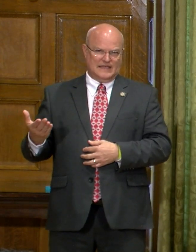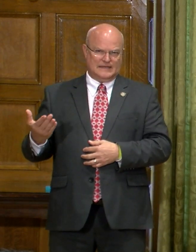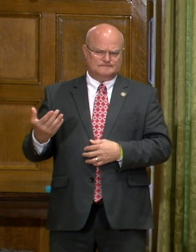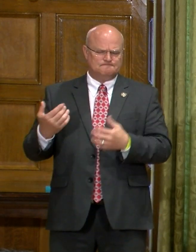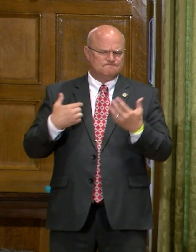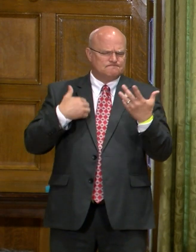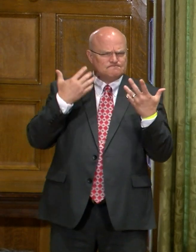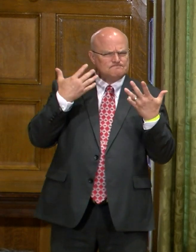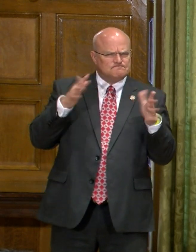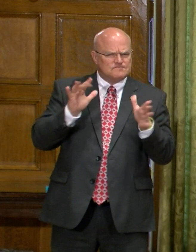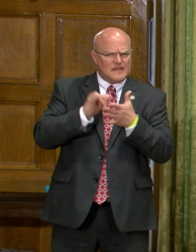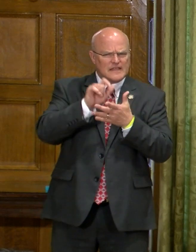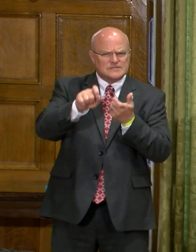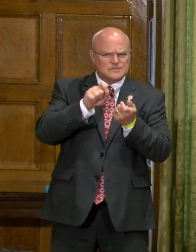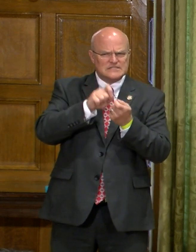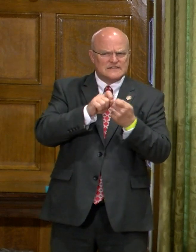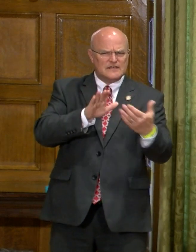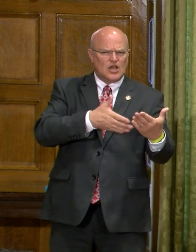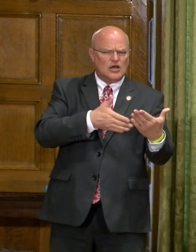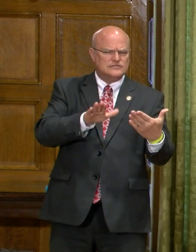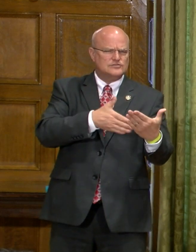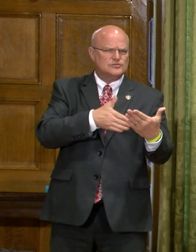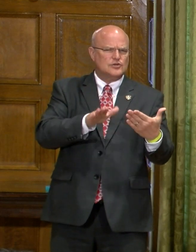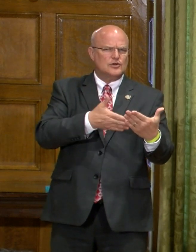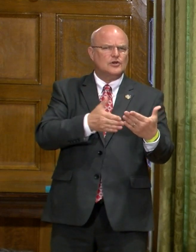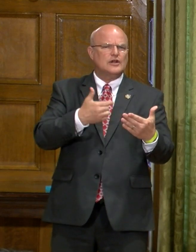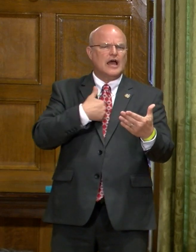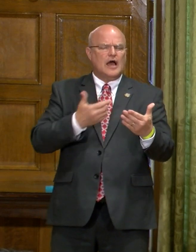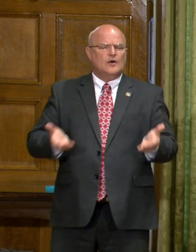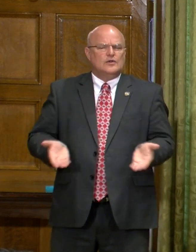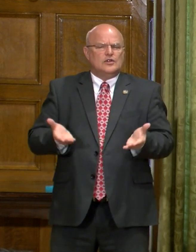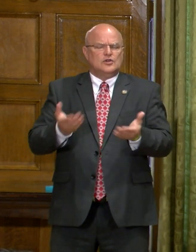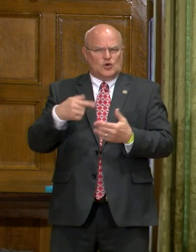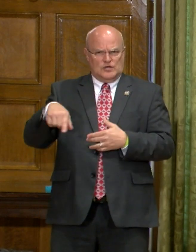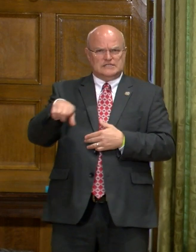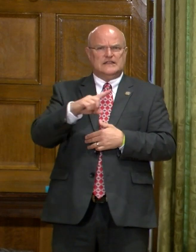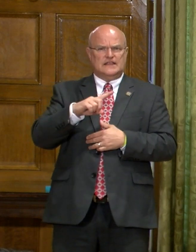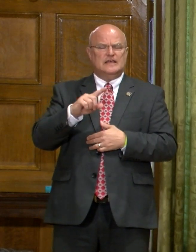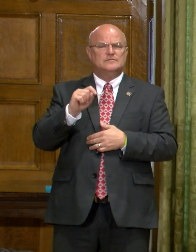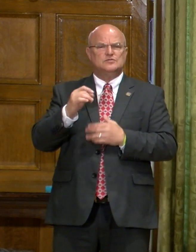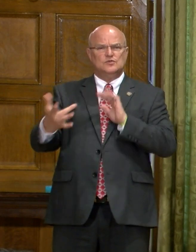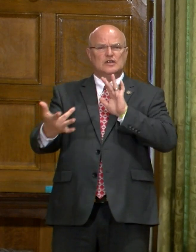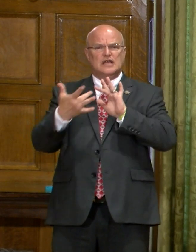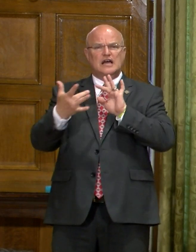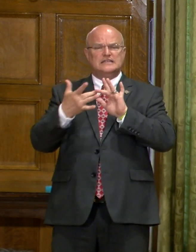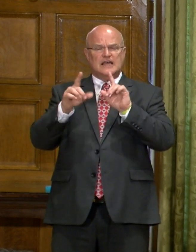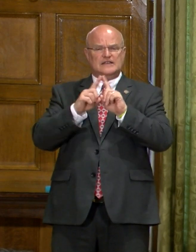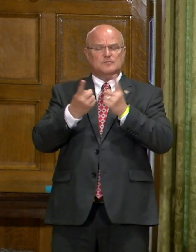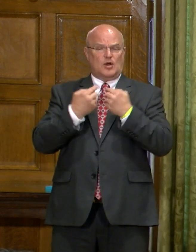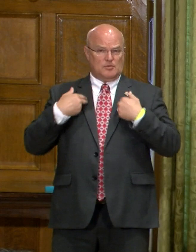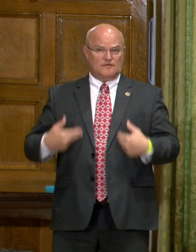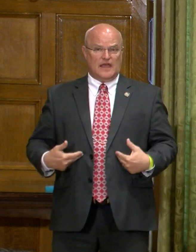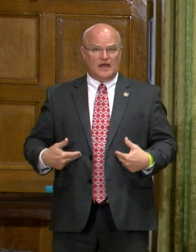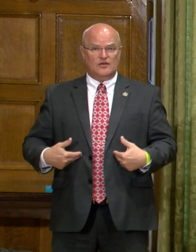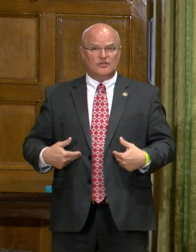not familiar with that specific concert. I would encourage them to contact the Department of Health